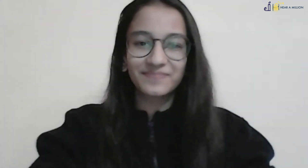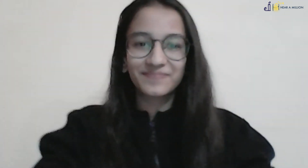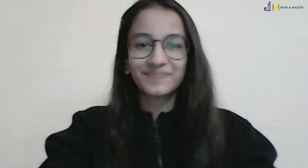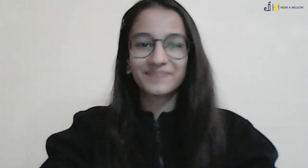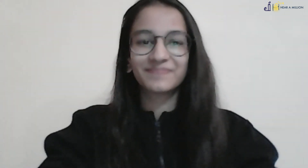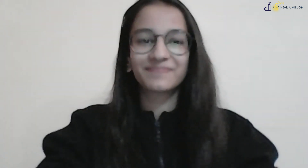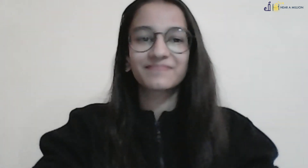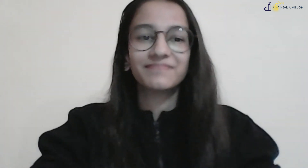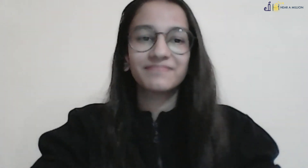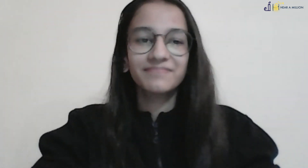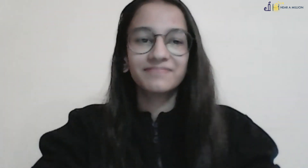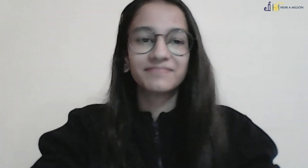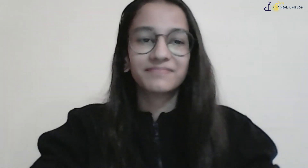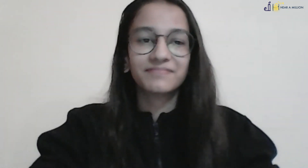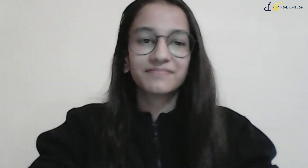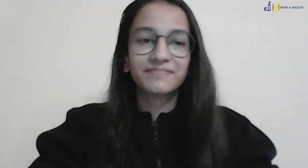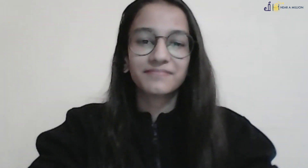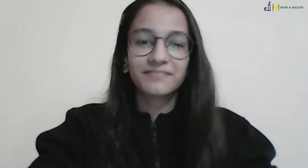Can you have Dr. Alim, please?